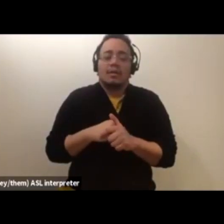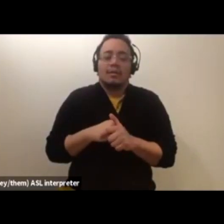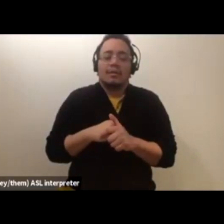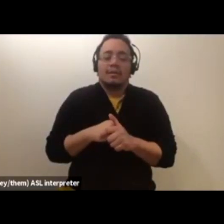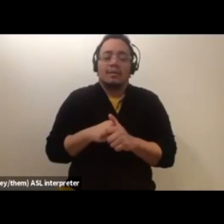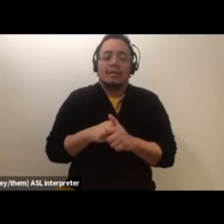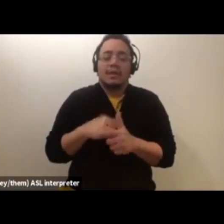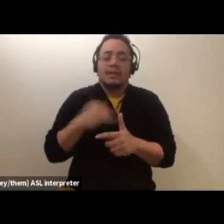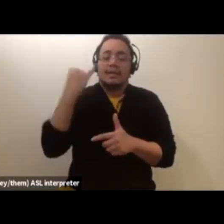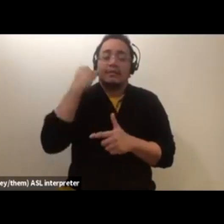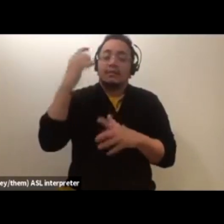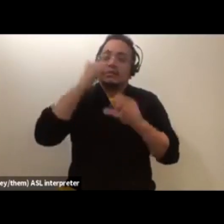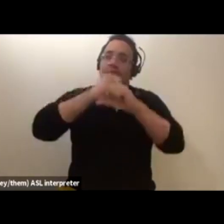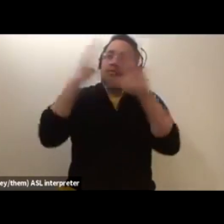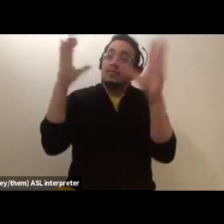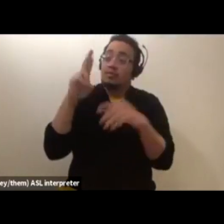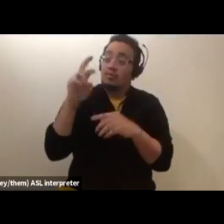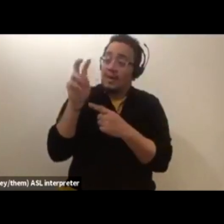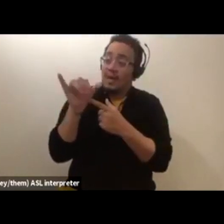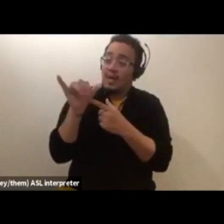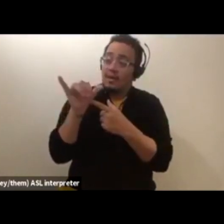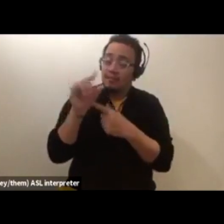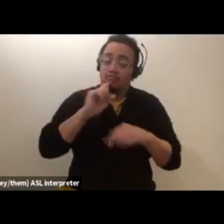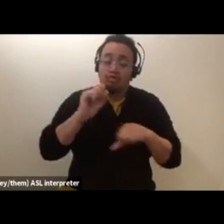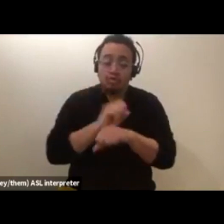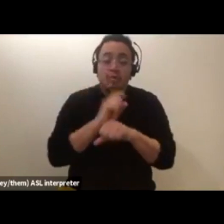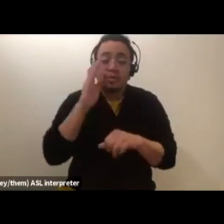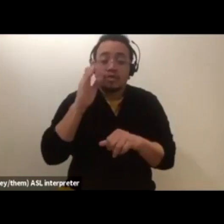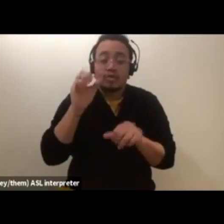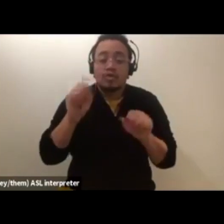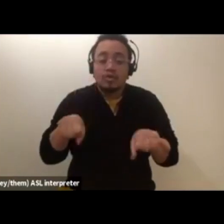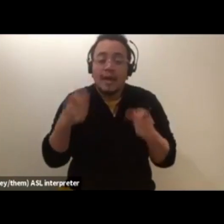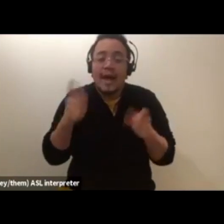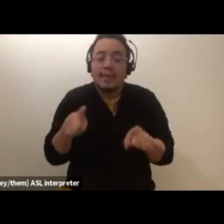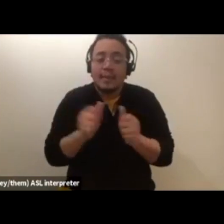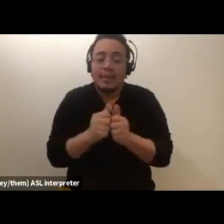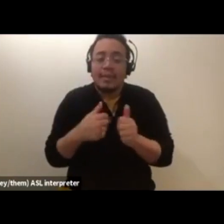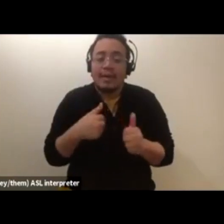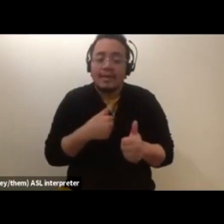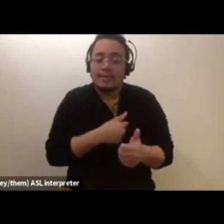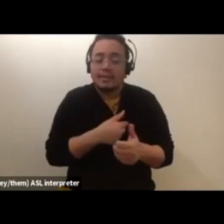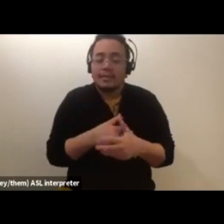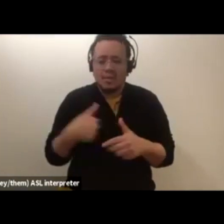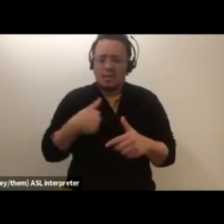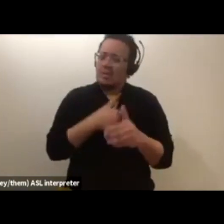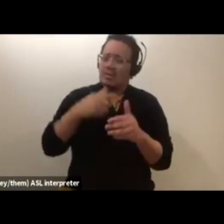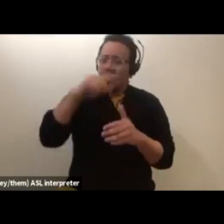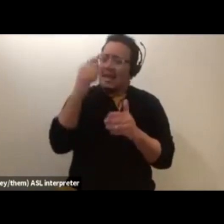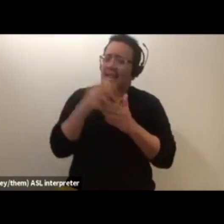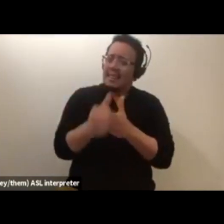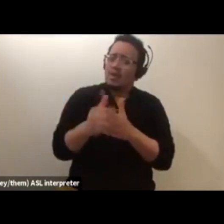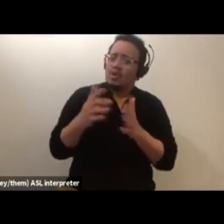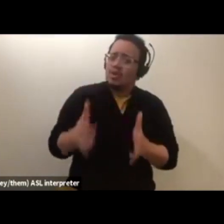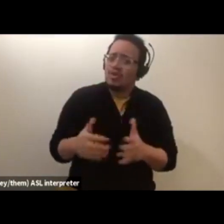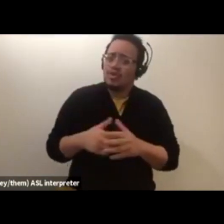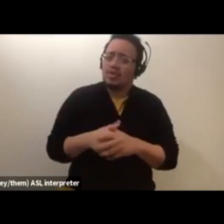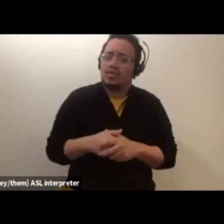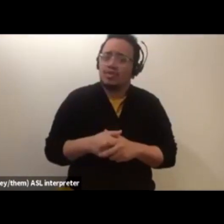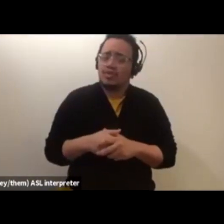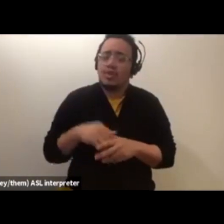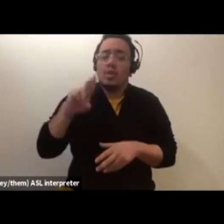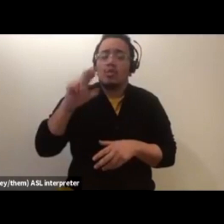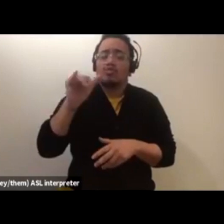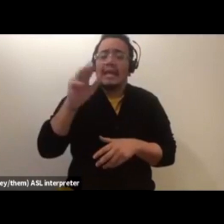oppression, racism is very live and well in 2020. It is time for people to